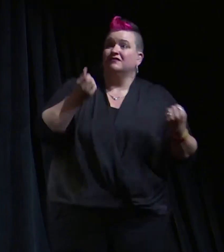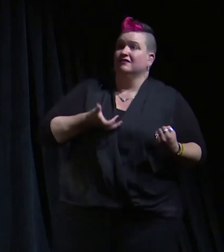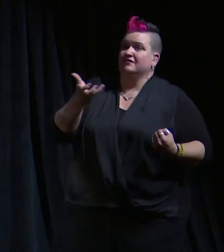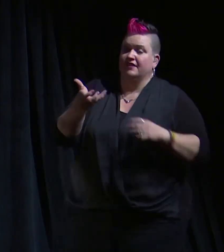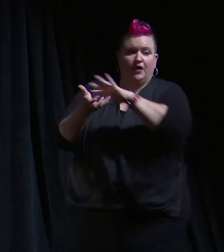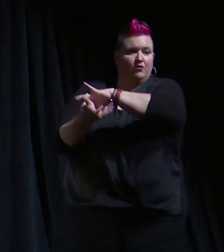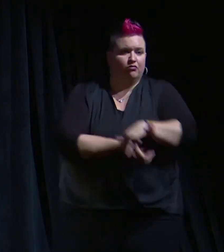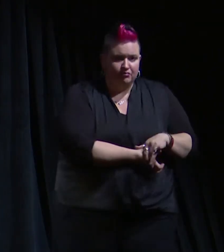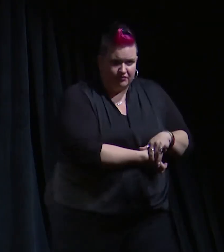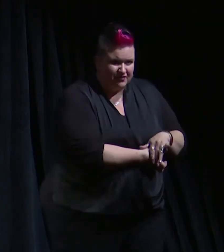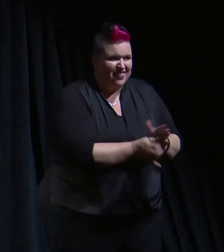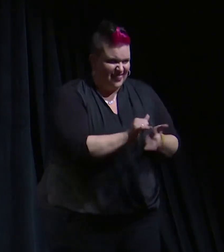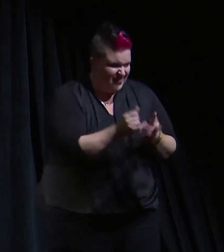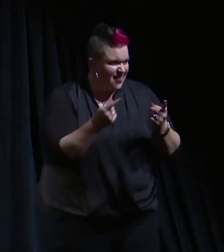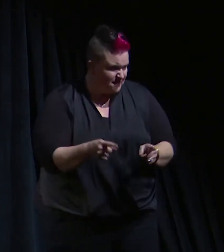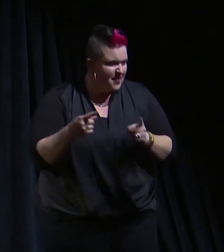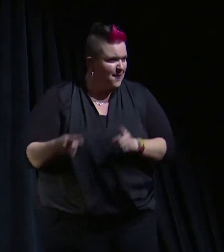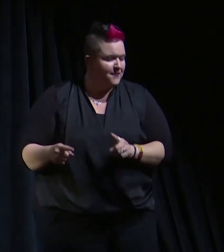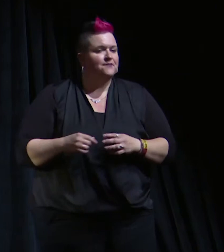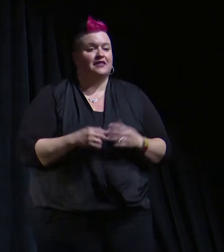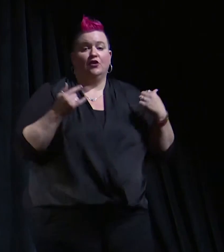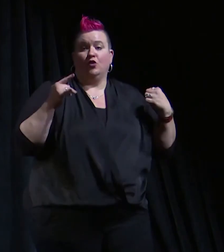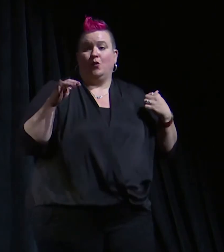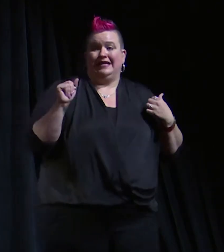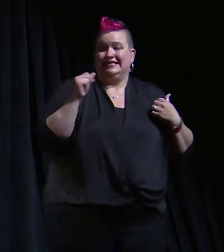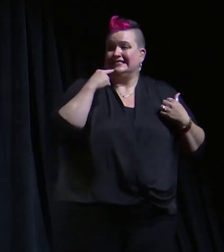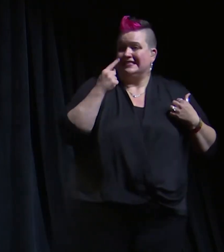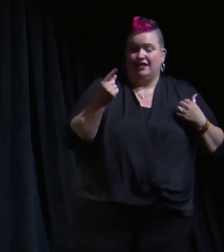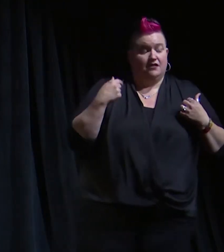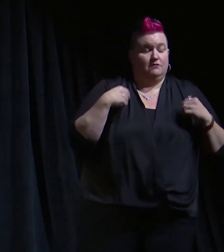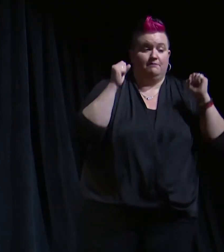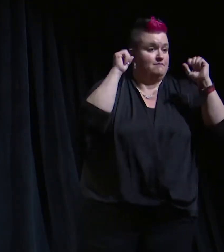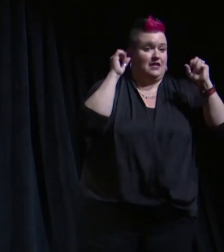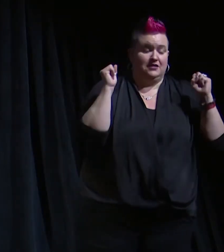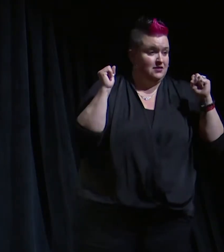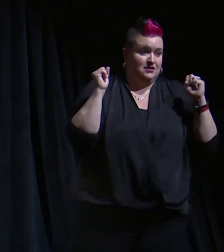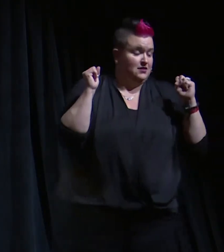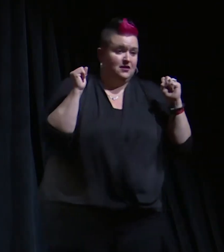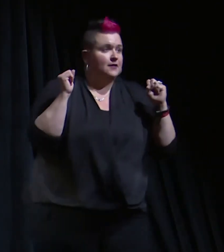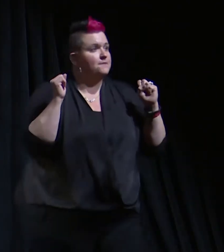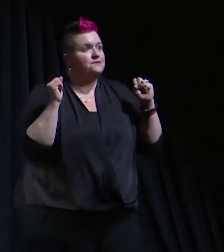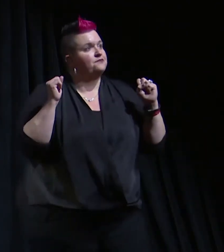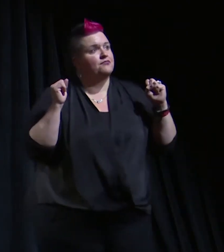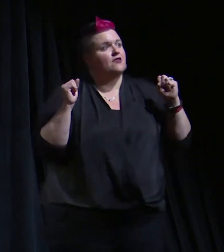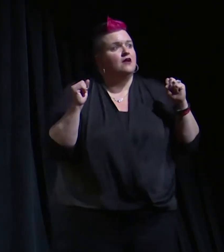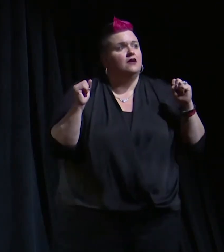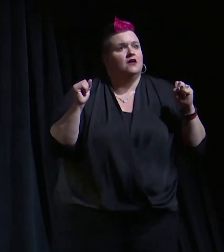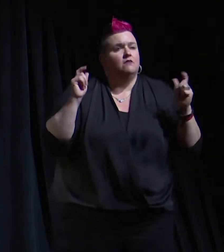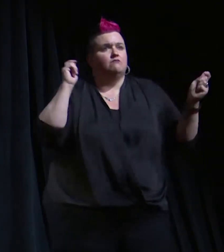that's exactly what's happened. I mean, as Gloria said, there's been all this amazing kind of